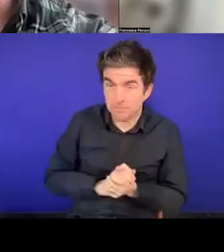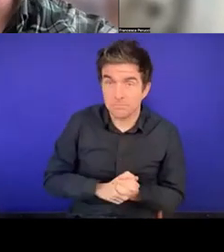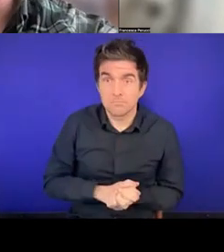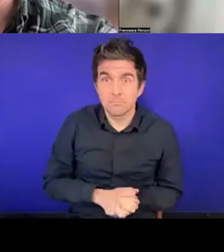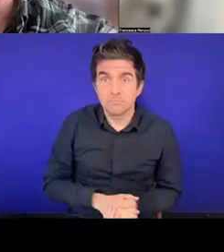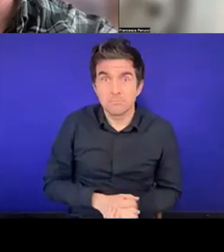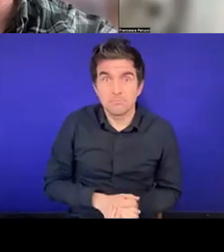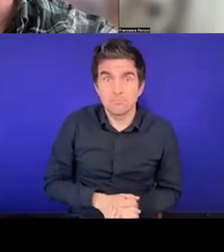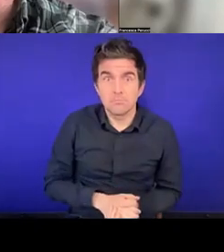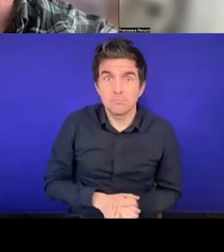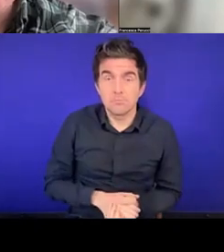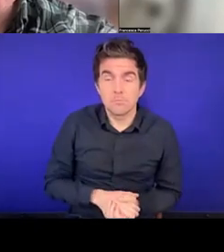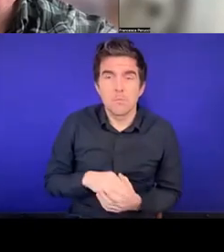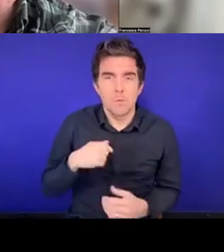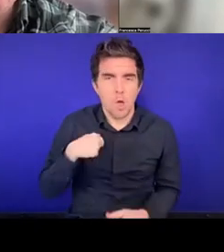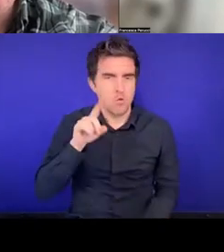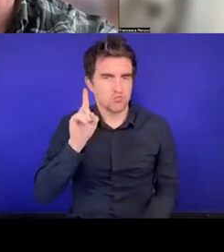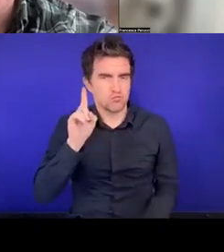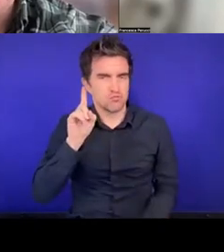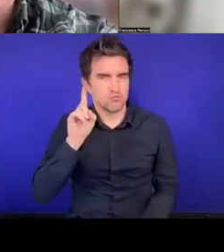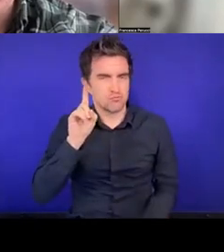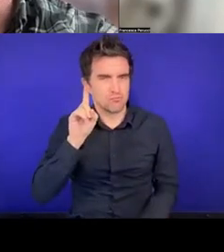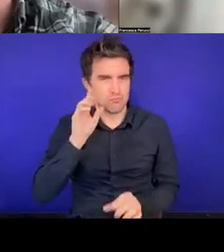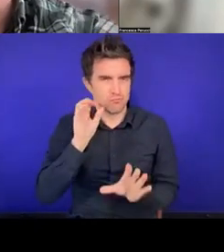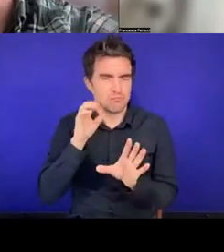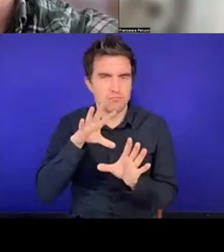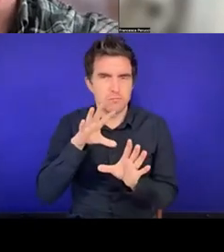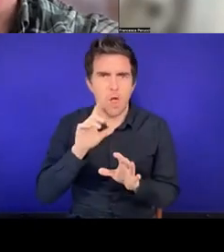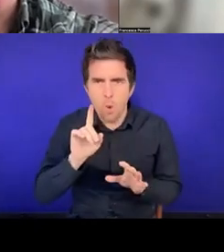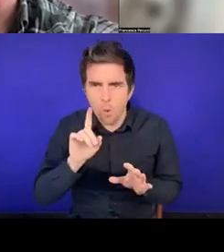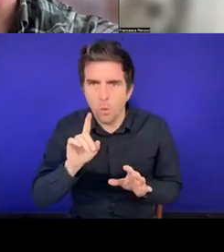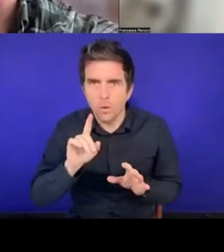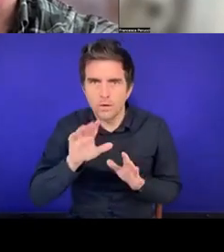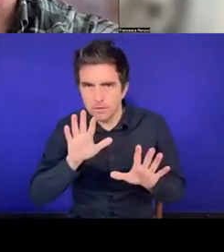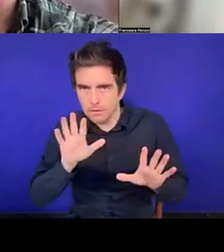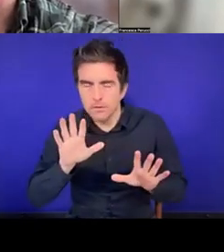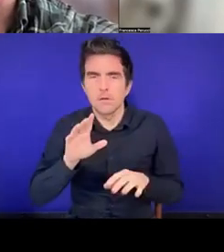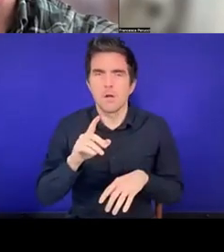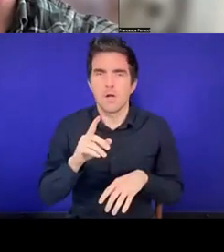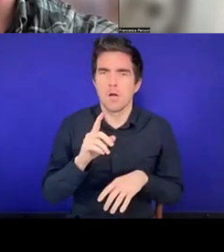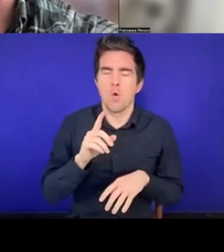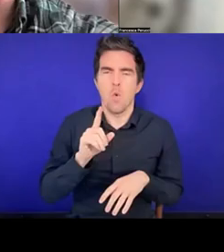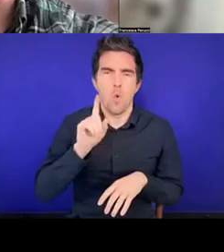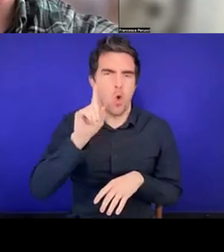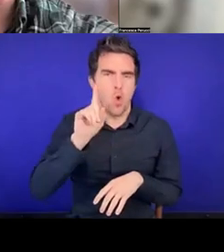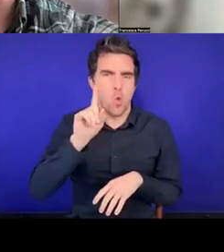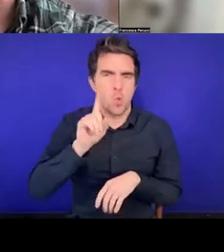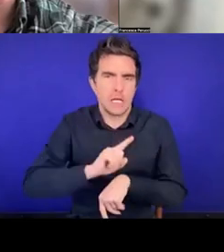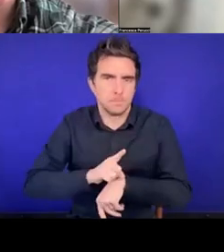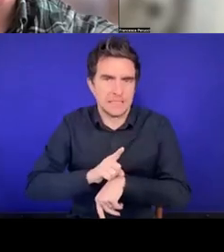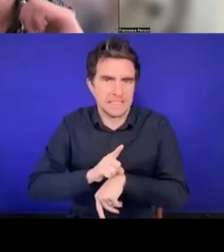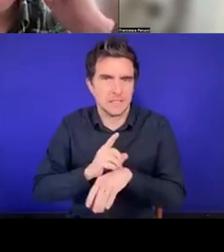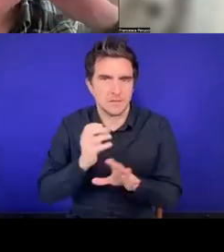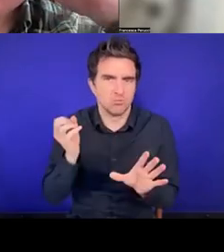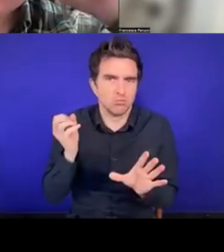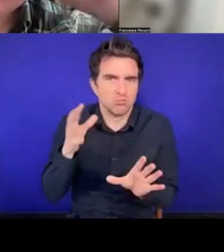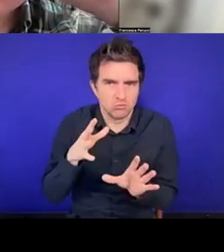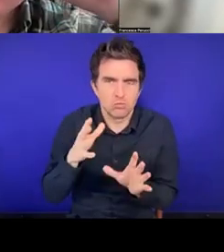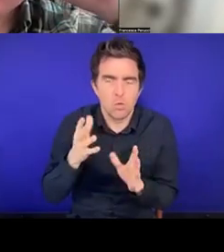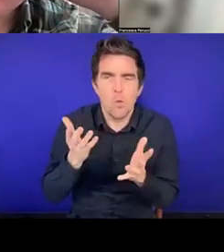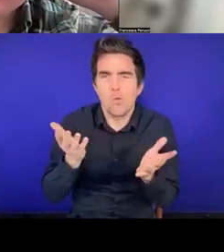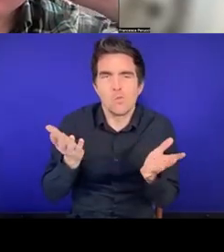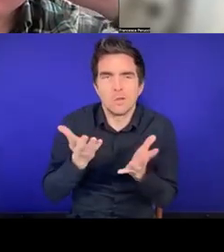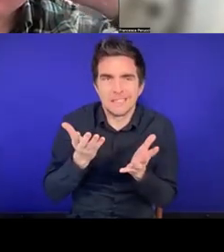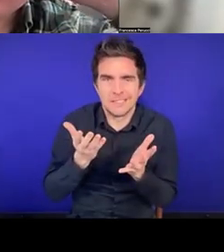oops, just 1 minute to add on what both Lauren and Kate said, that we have found with data literacy trainings